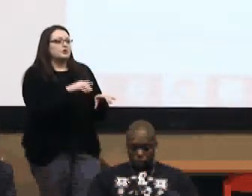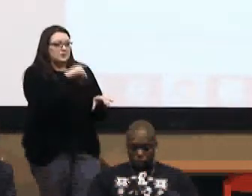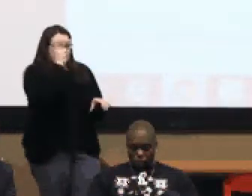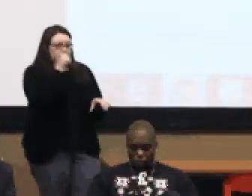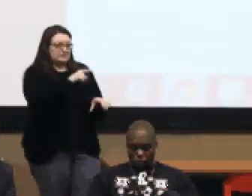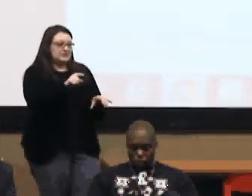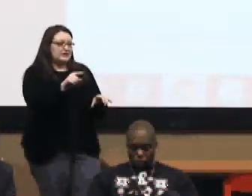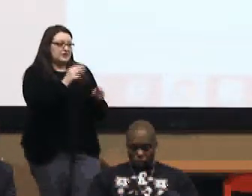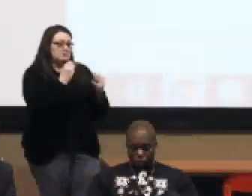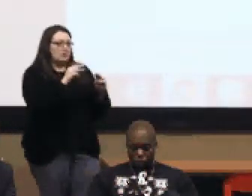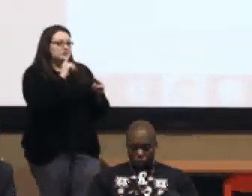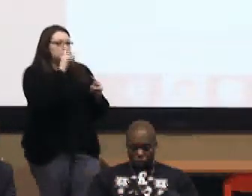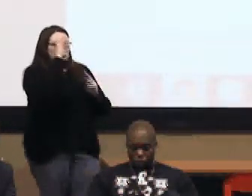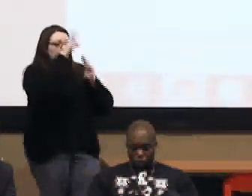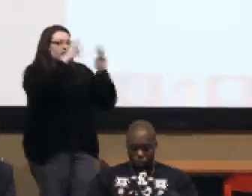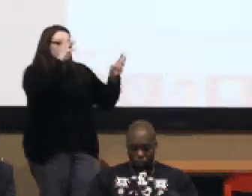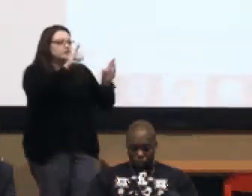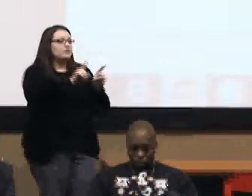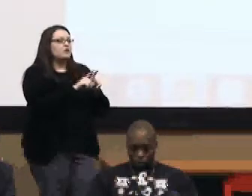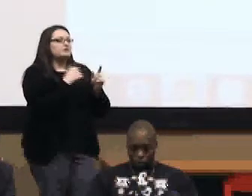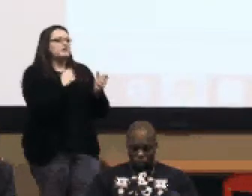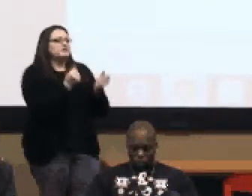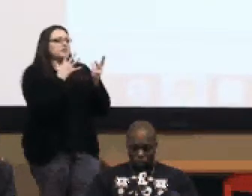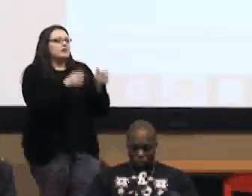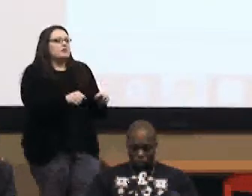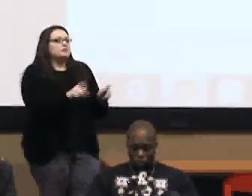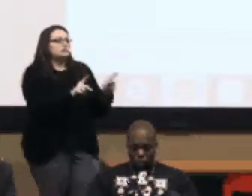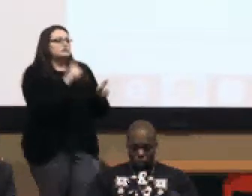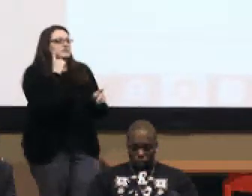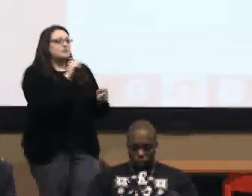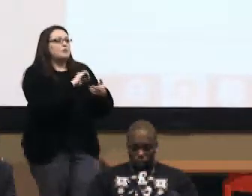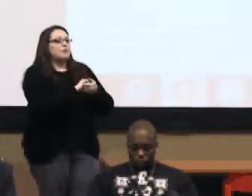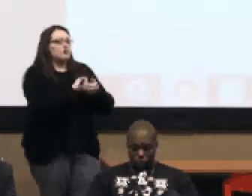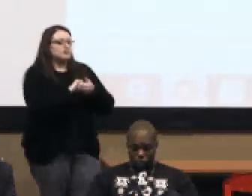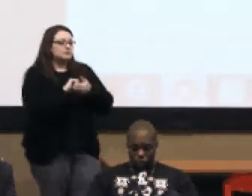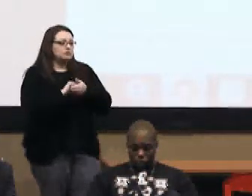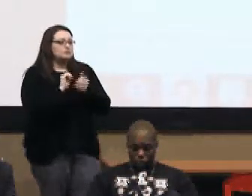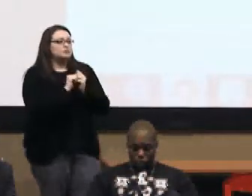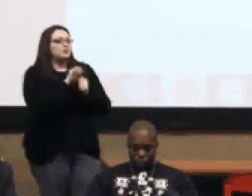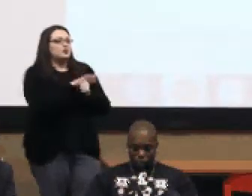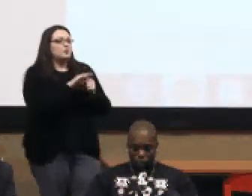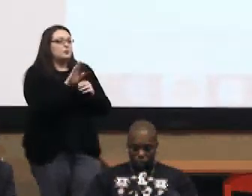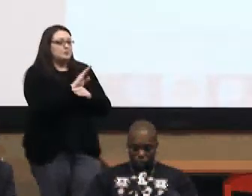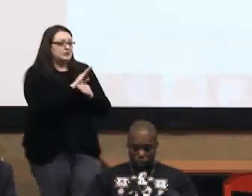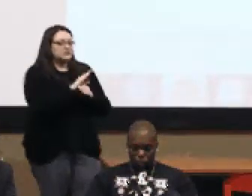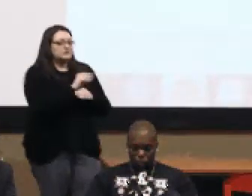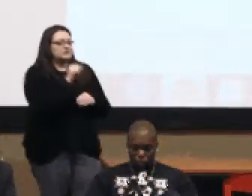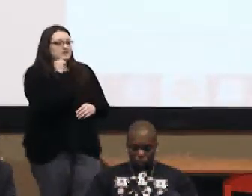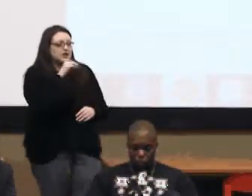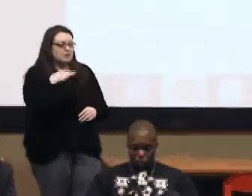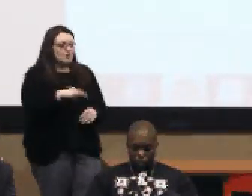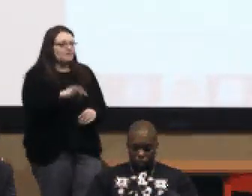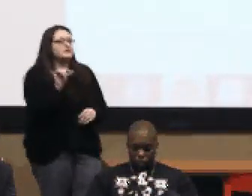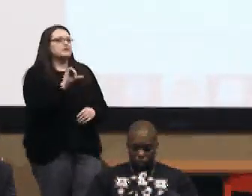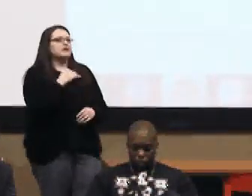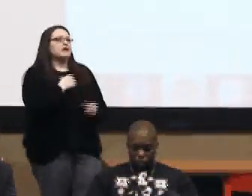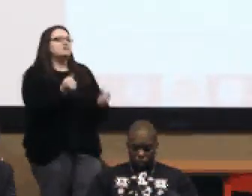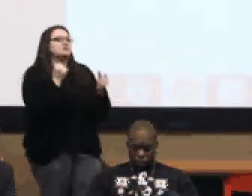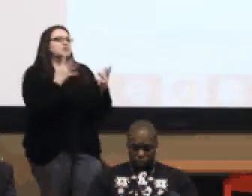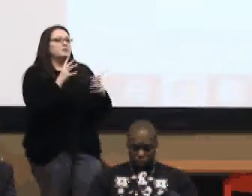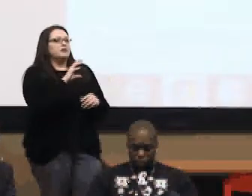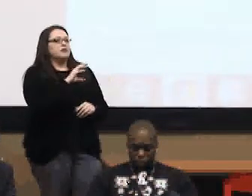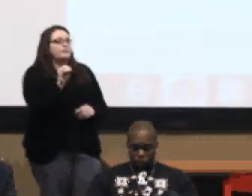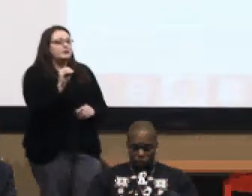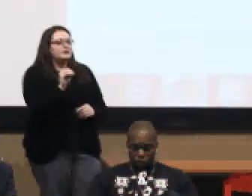because they do market so creatively. And there's also so many opportunities for partnerships with local businesses and nonprofits. Like there's so many